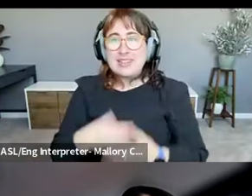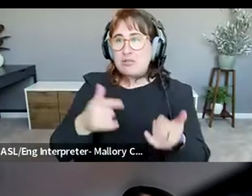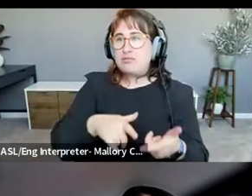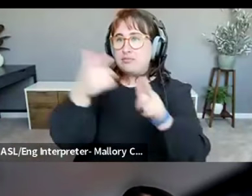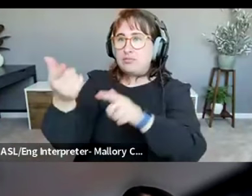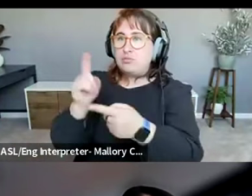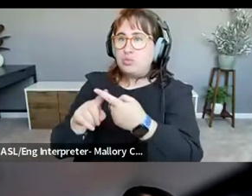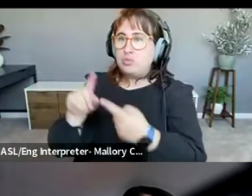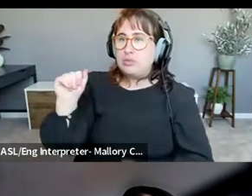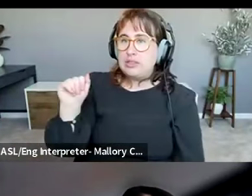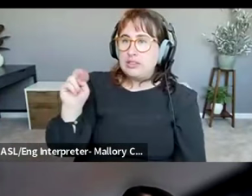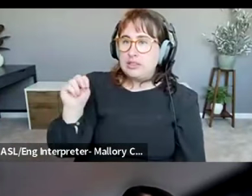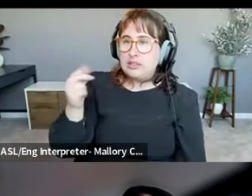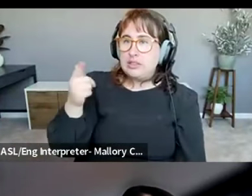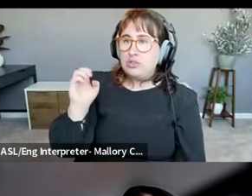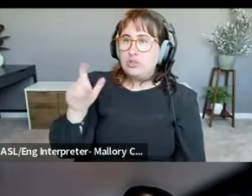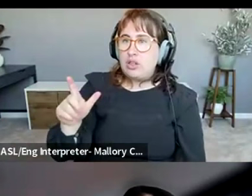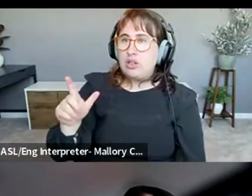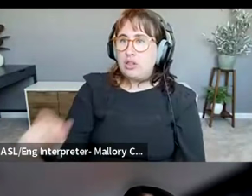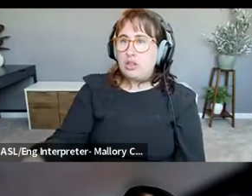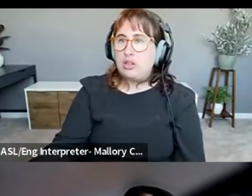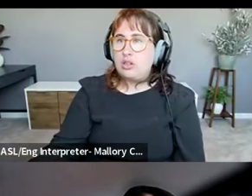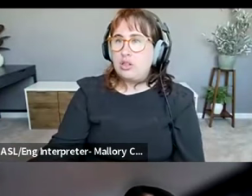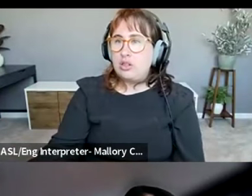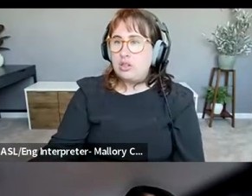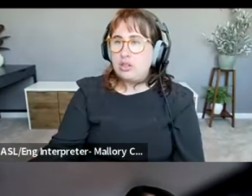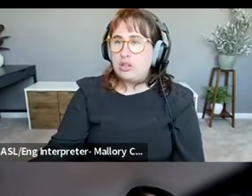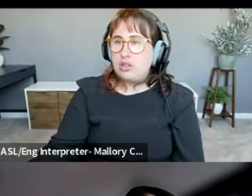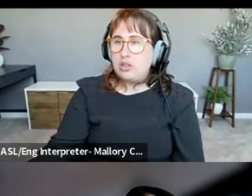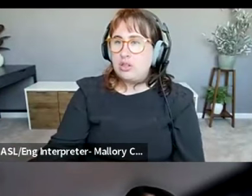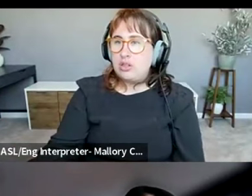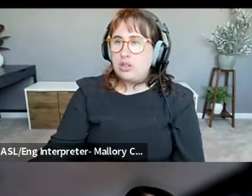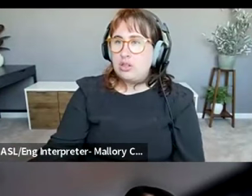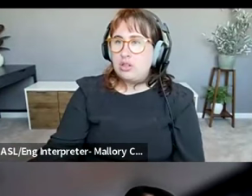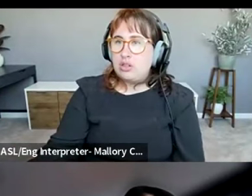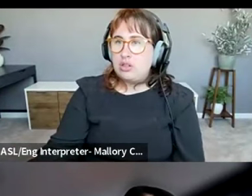Sense now for a presentation. Let me there you go, your co-host. So you take it away.